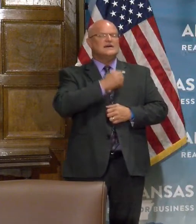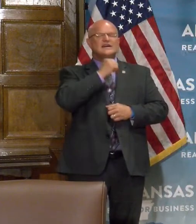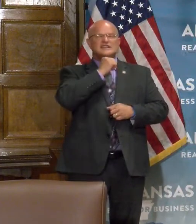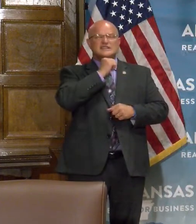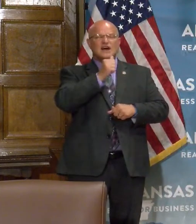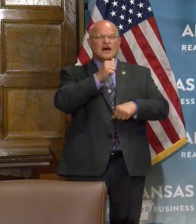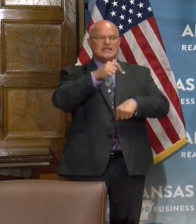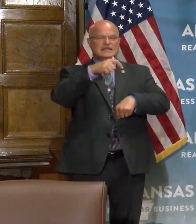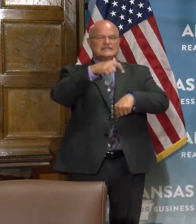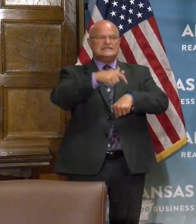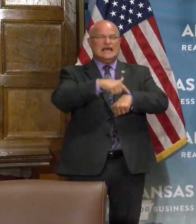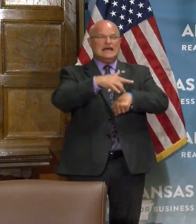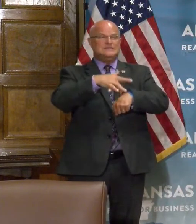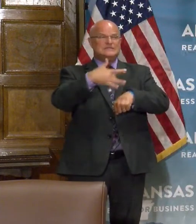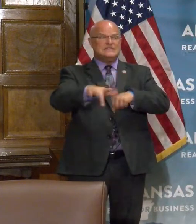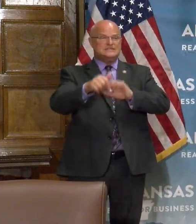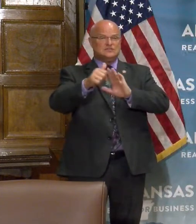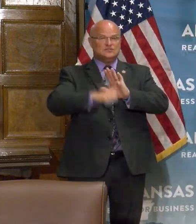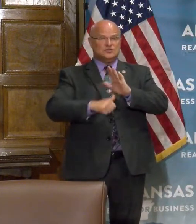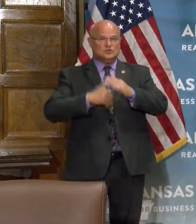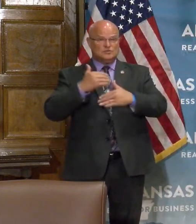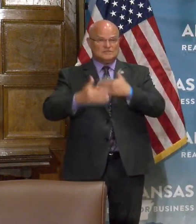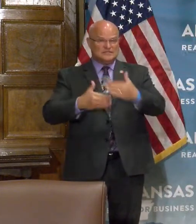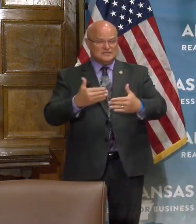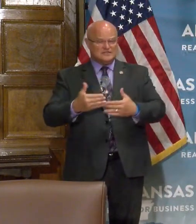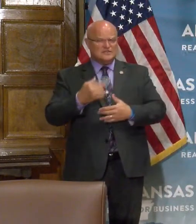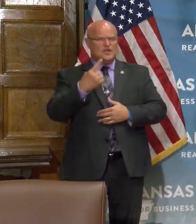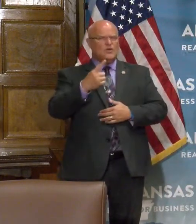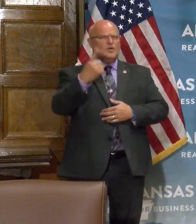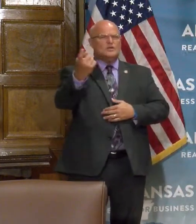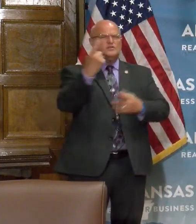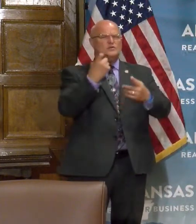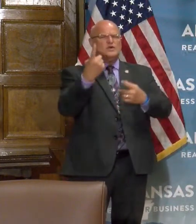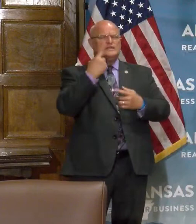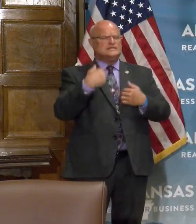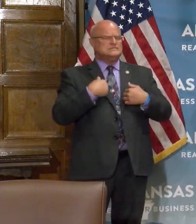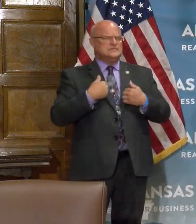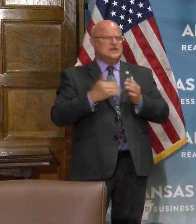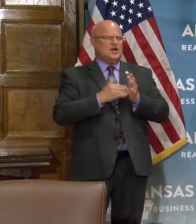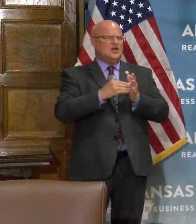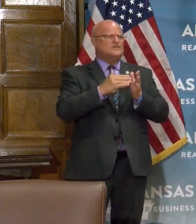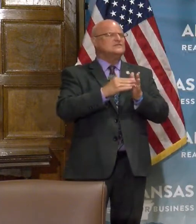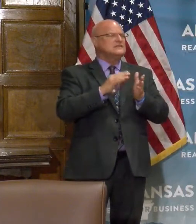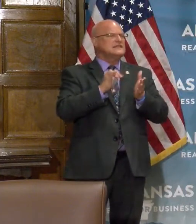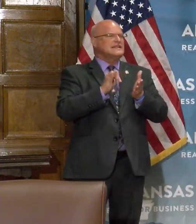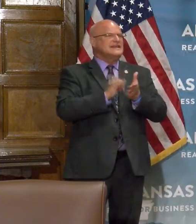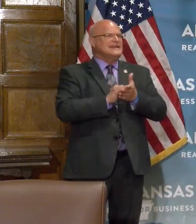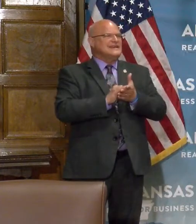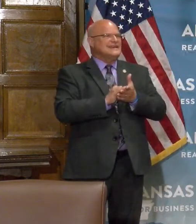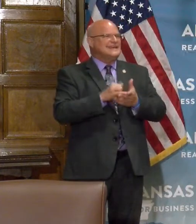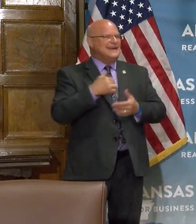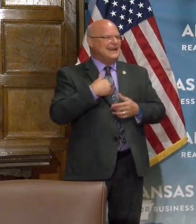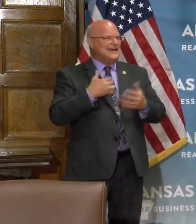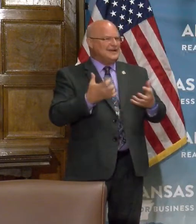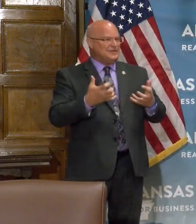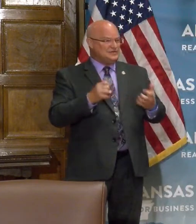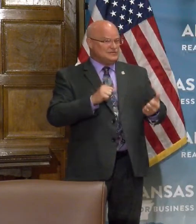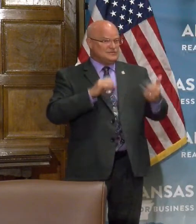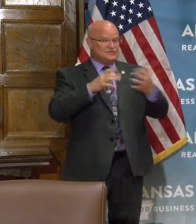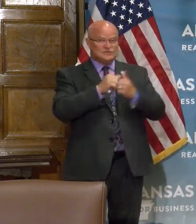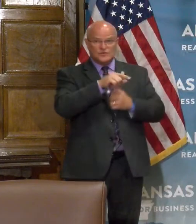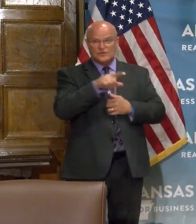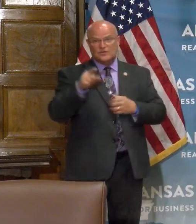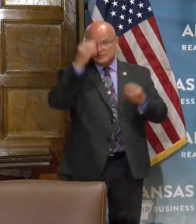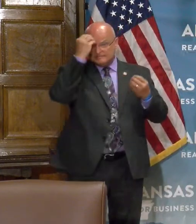non-time-sensitive surgical procedures. And one question that gets asked to me very often that I'd like to address with